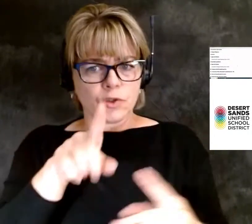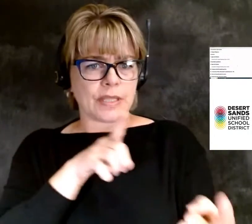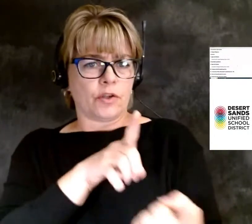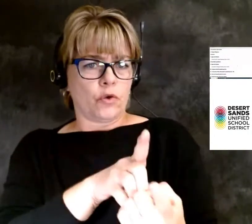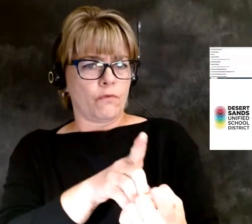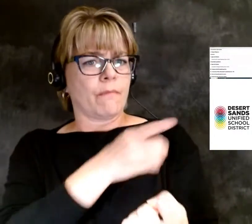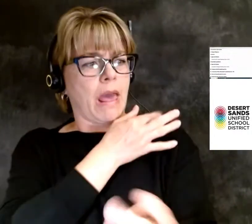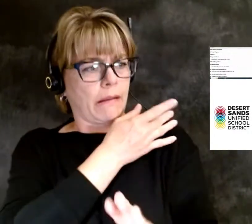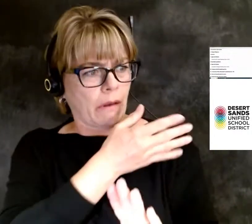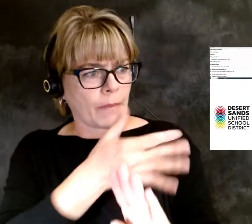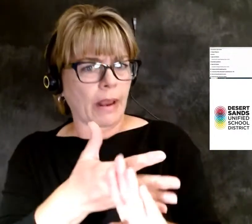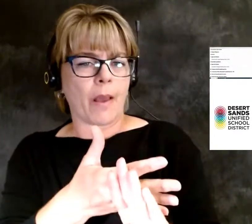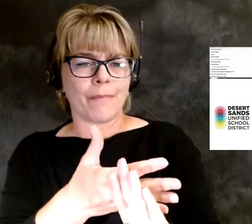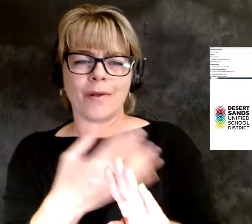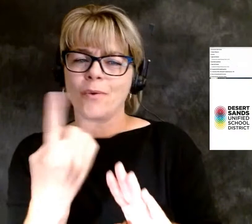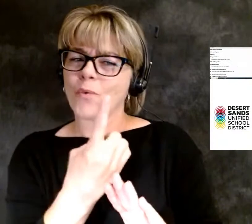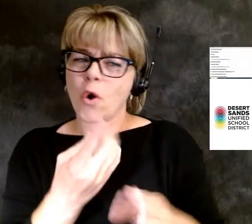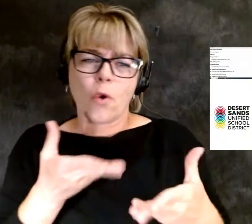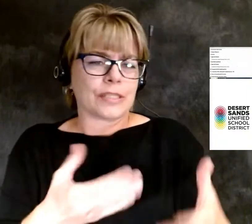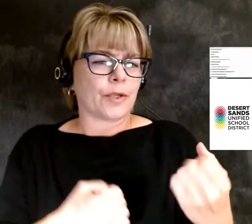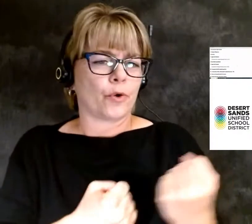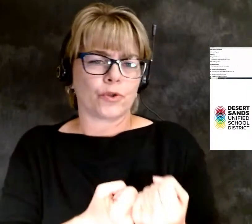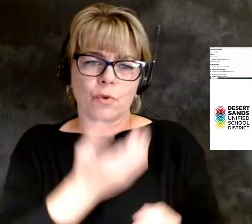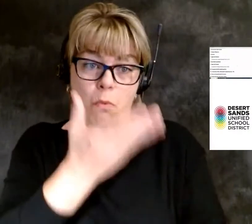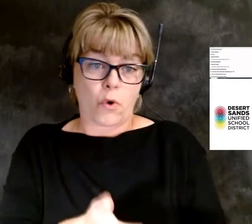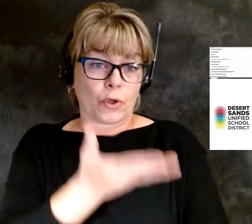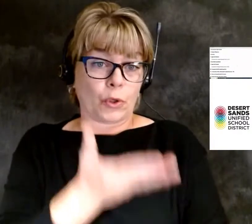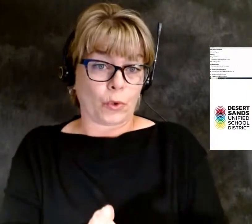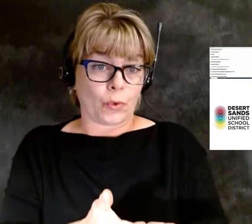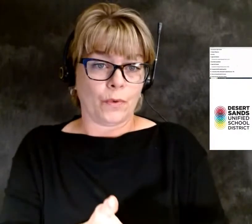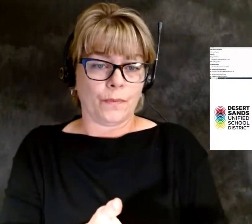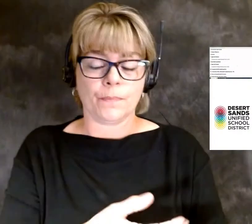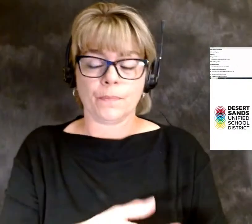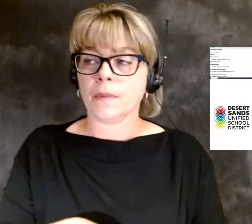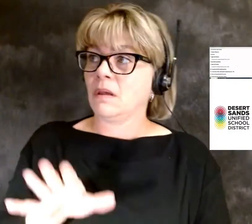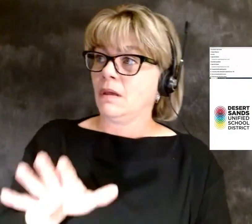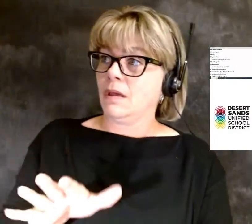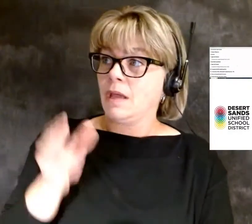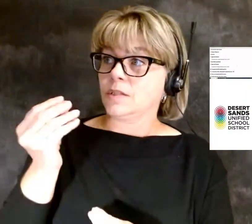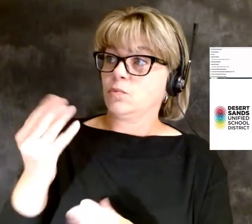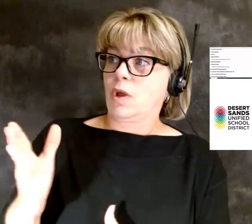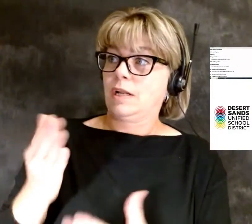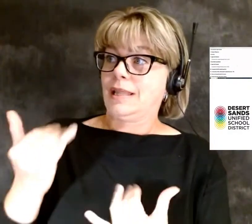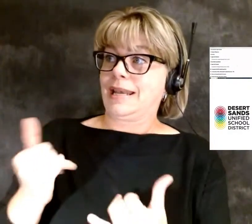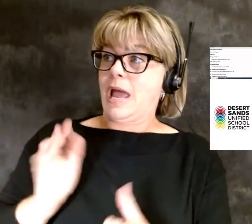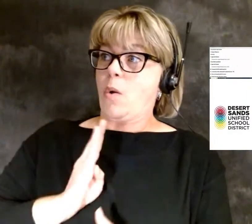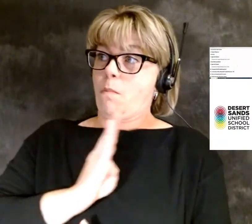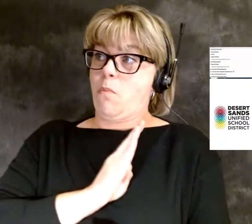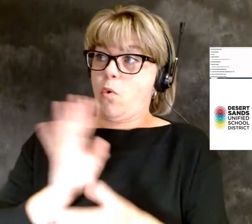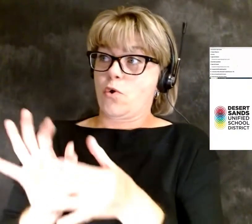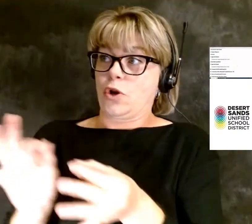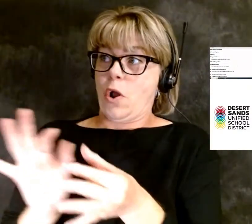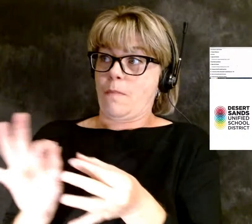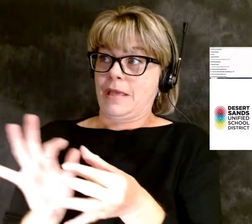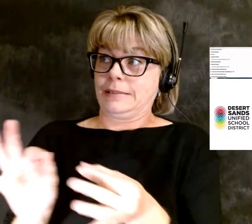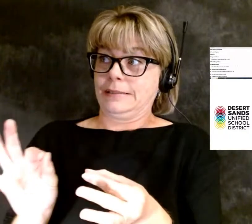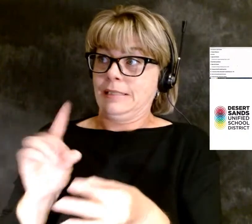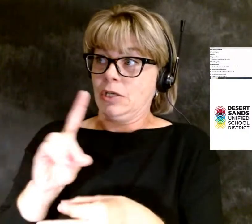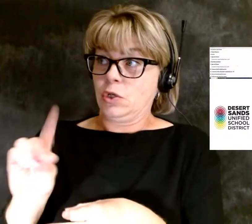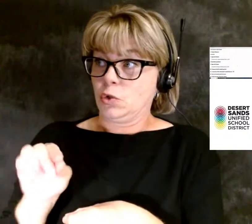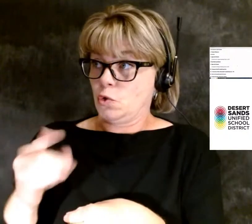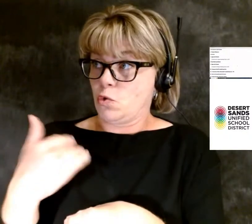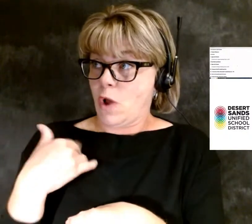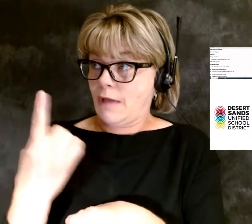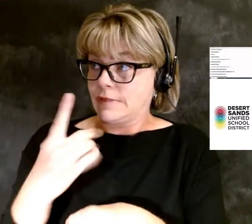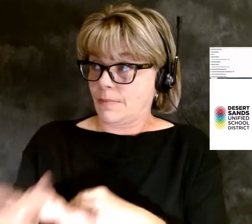you. Thank you. I just want to say that we are at board comments at this time. So do you have anything additional